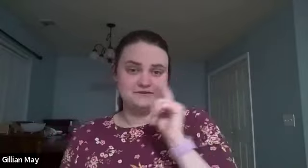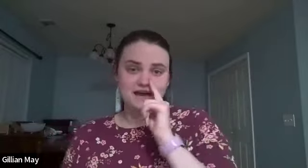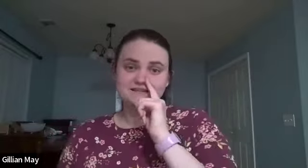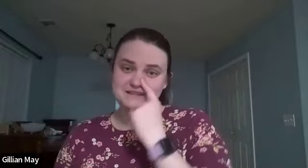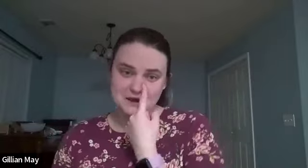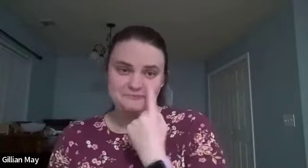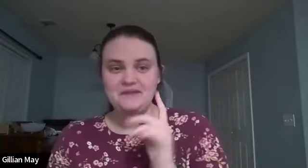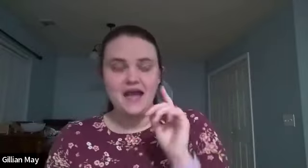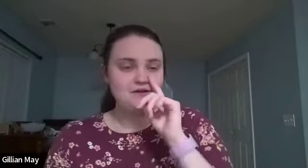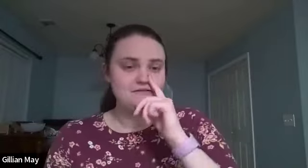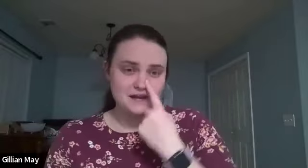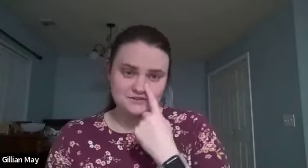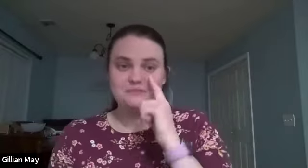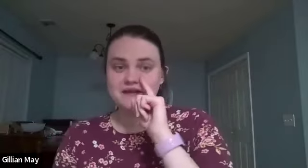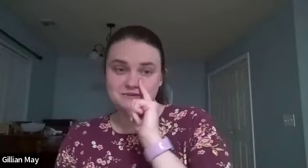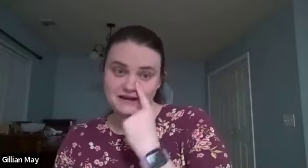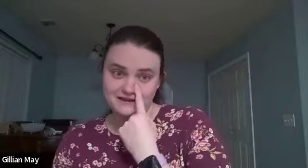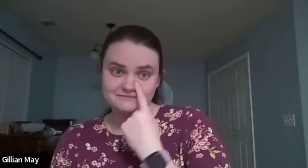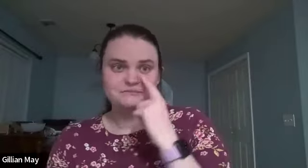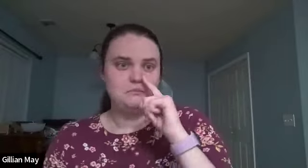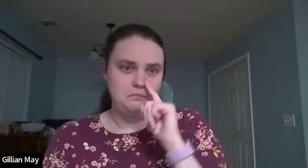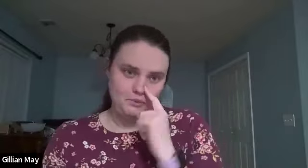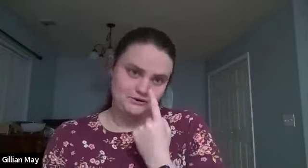that. So I don't know if that helps y'all, but that's what I get.